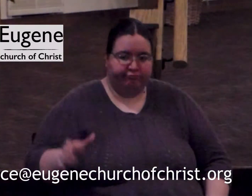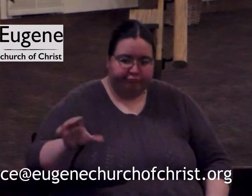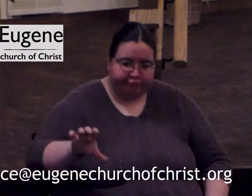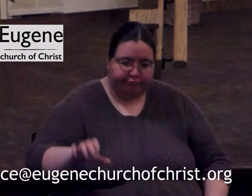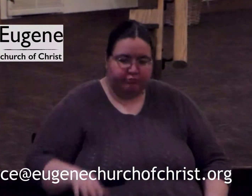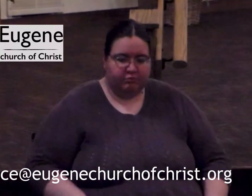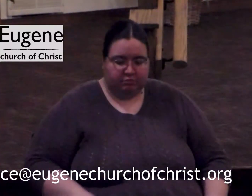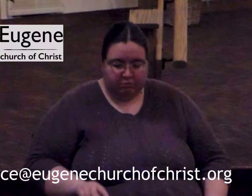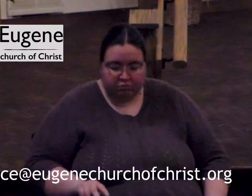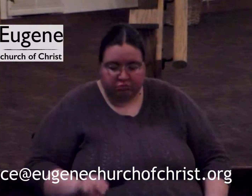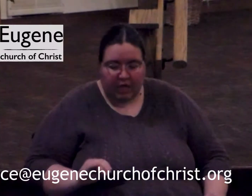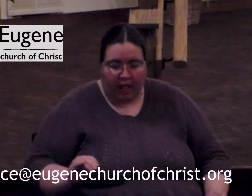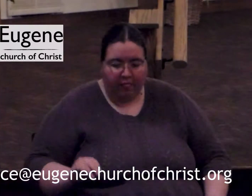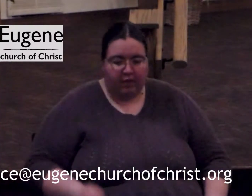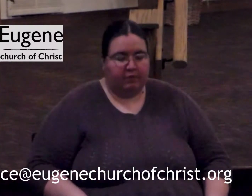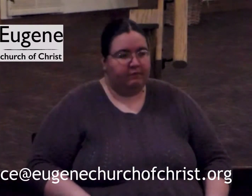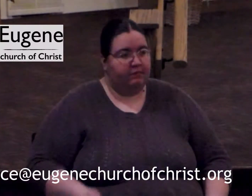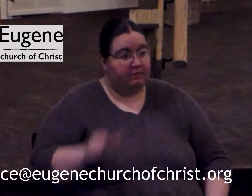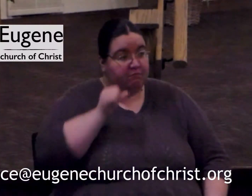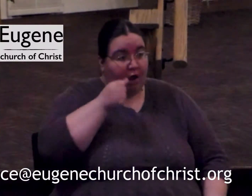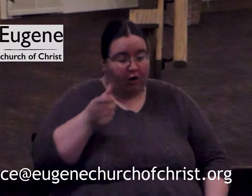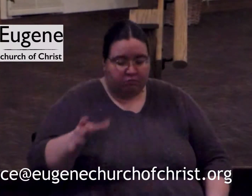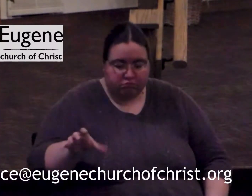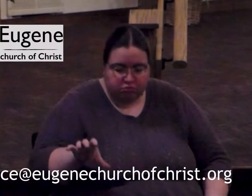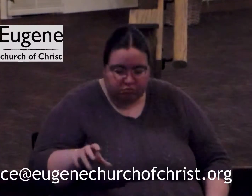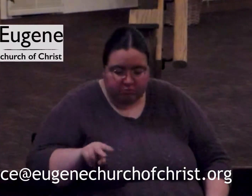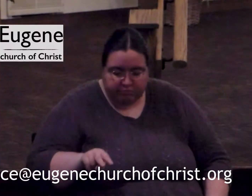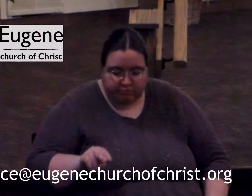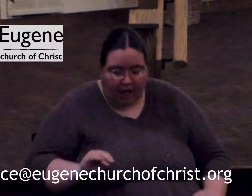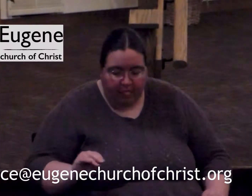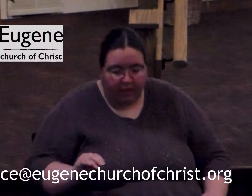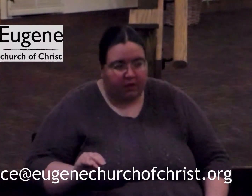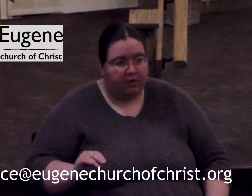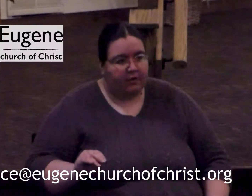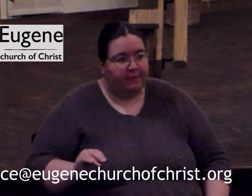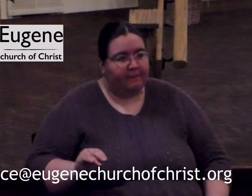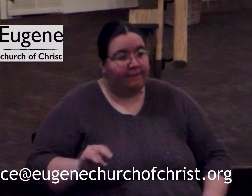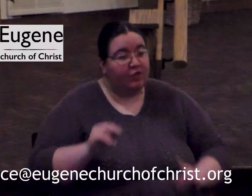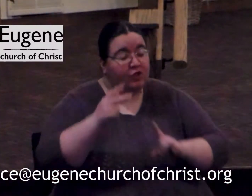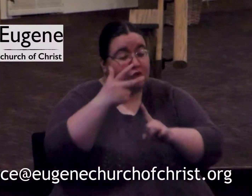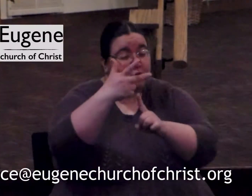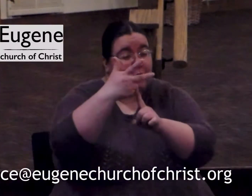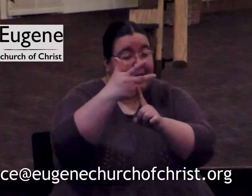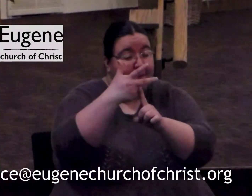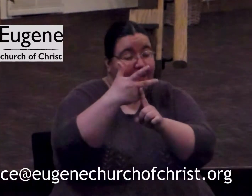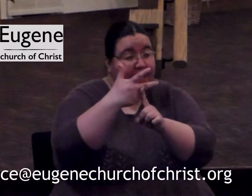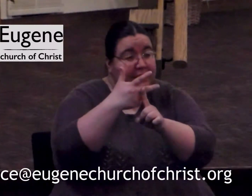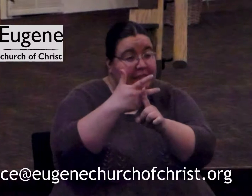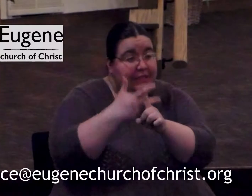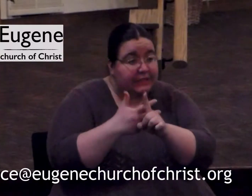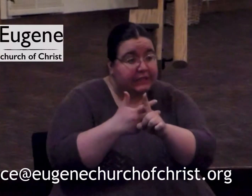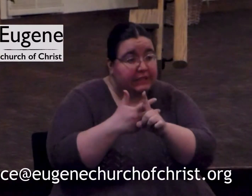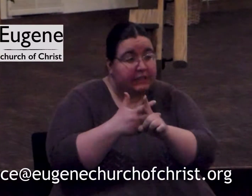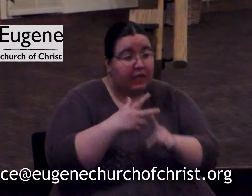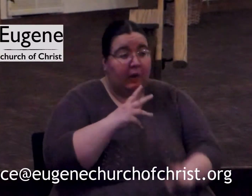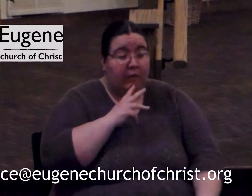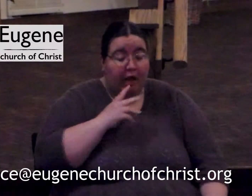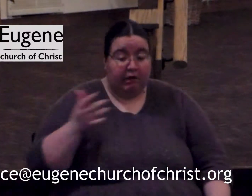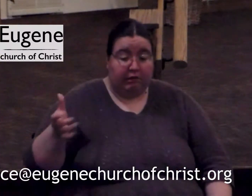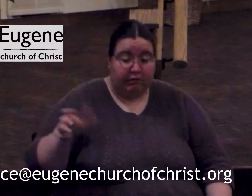and there's nothing there. And they'll go out on the water again and there's nothing there. And for 3 months, they will water this bamboo.